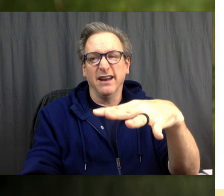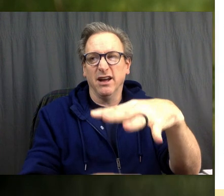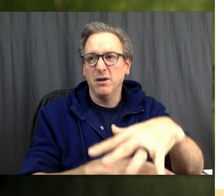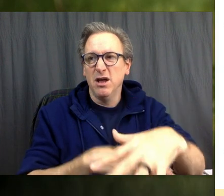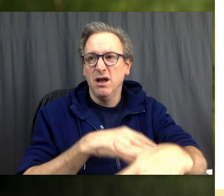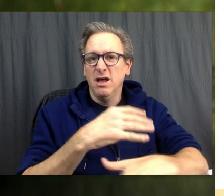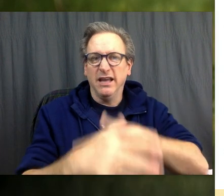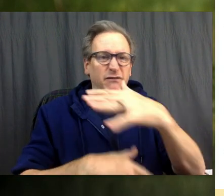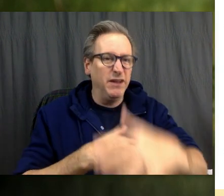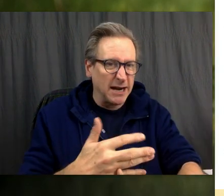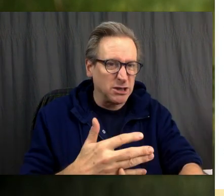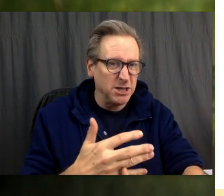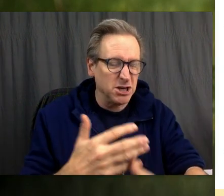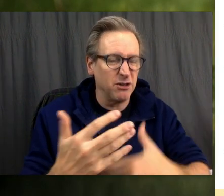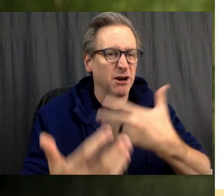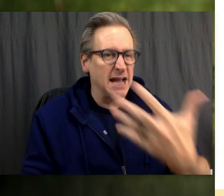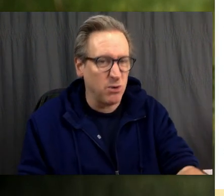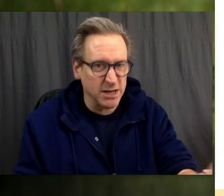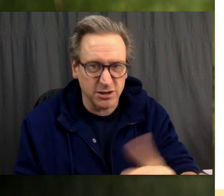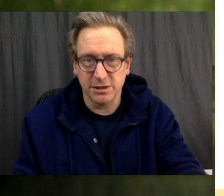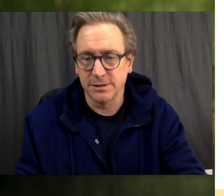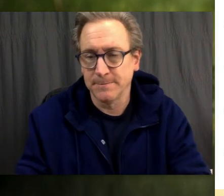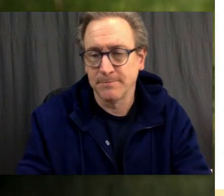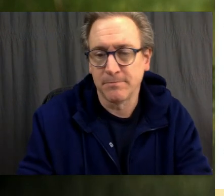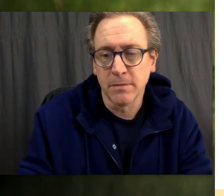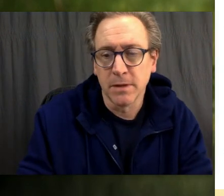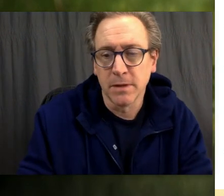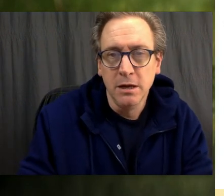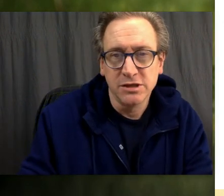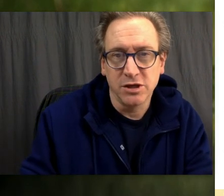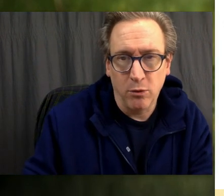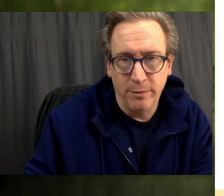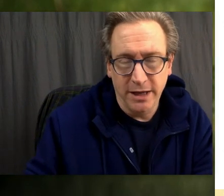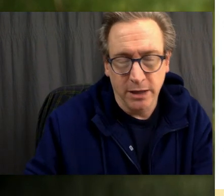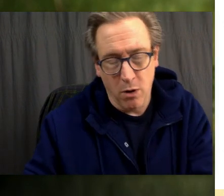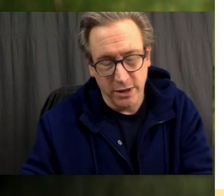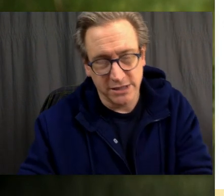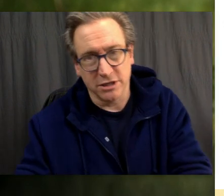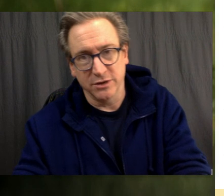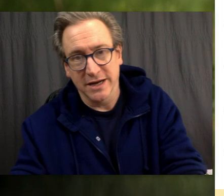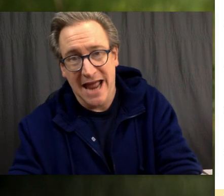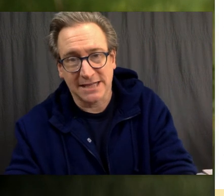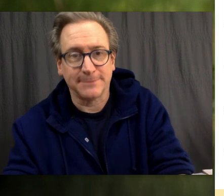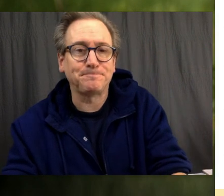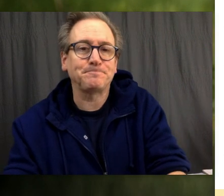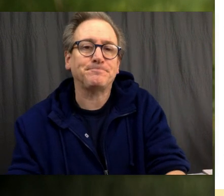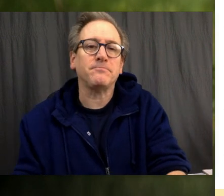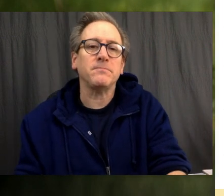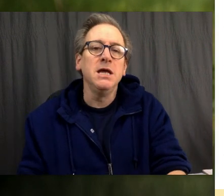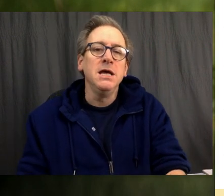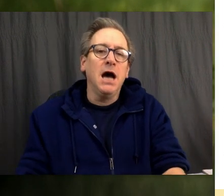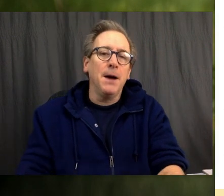and give feedback to each other, ask questions. So that will be what we start doing next.